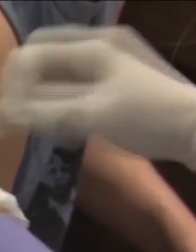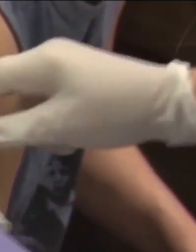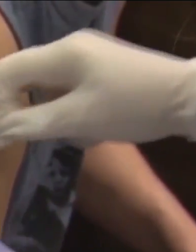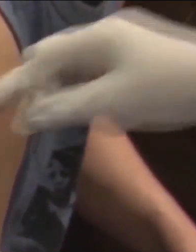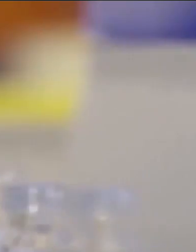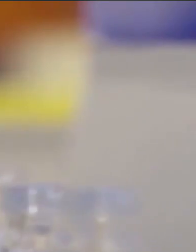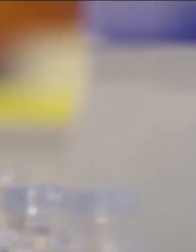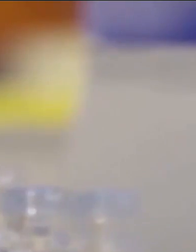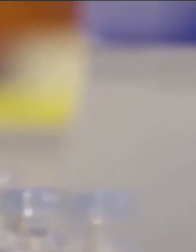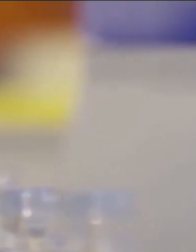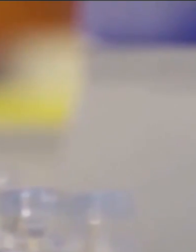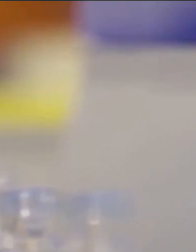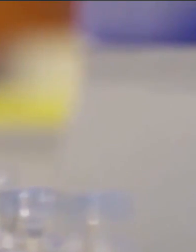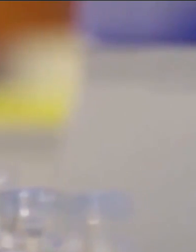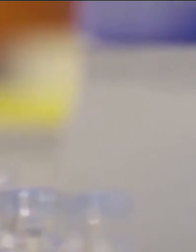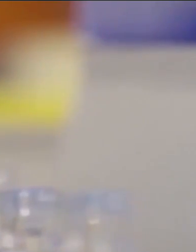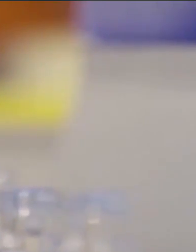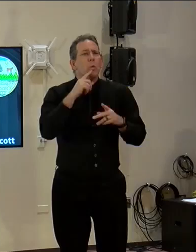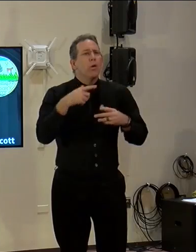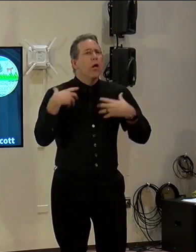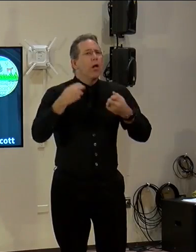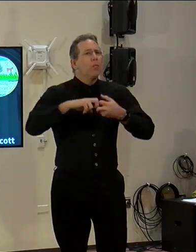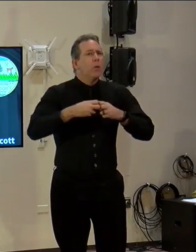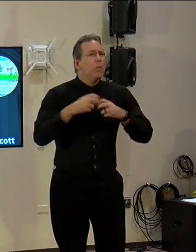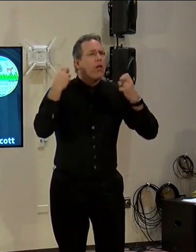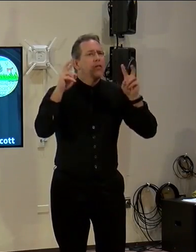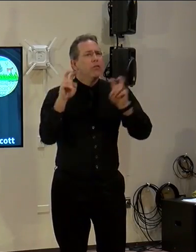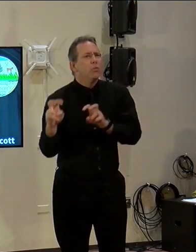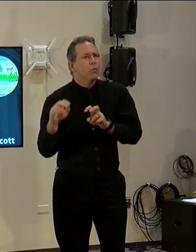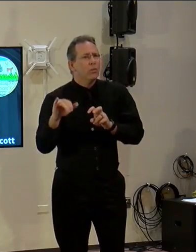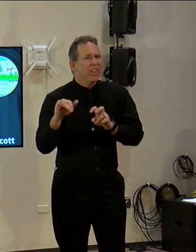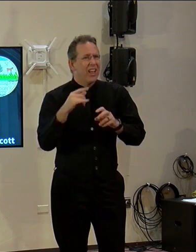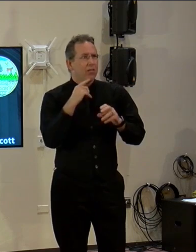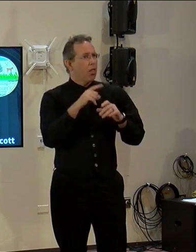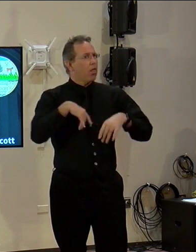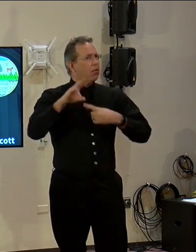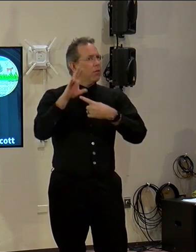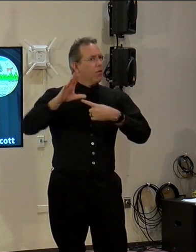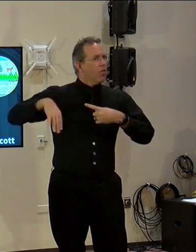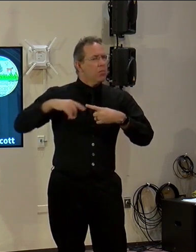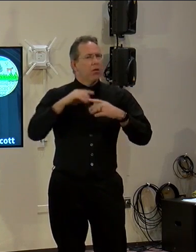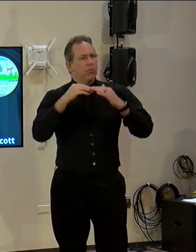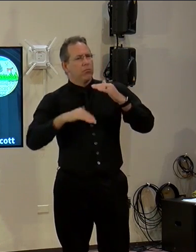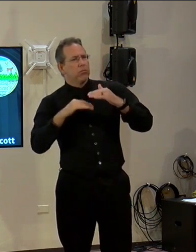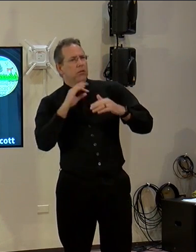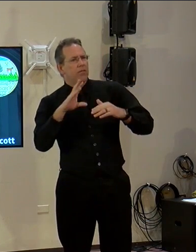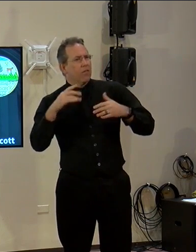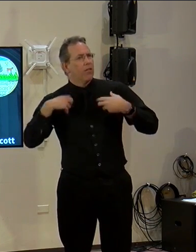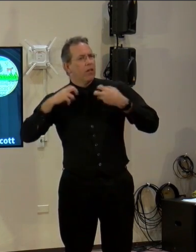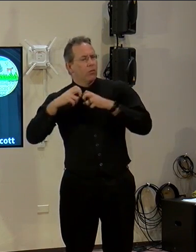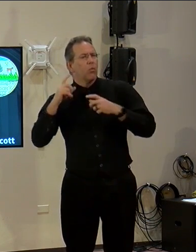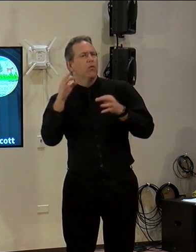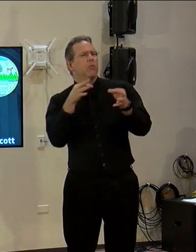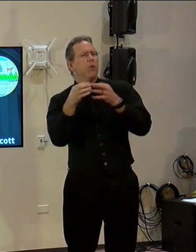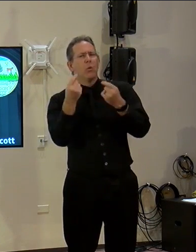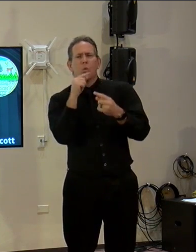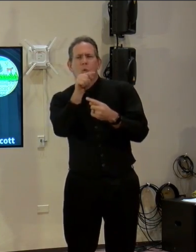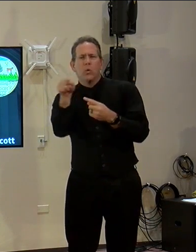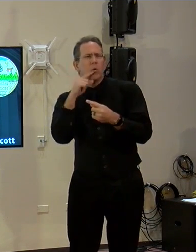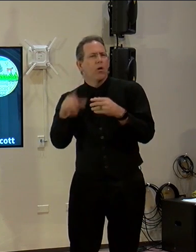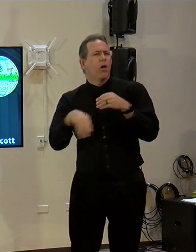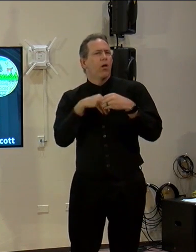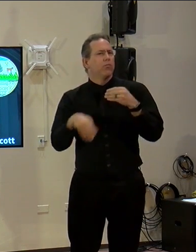Mountain State. This approach is all about vaccinating those more likely to die from COVID